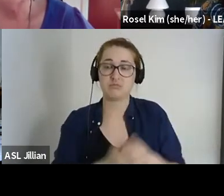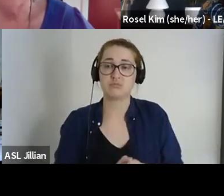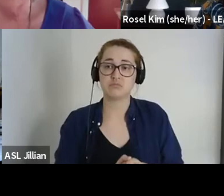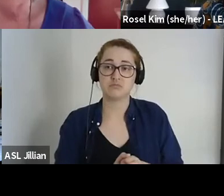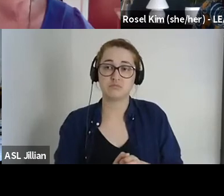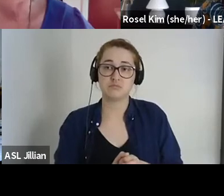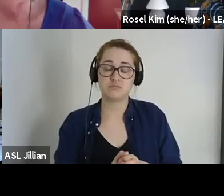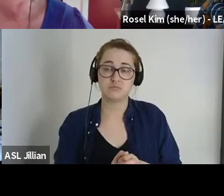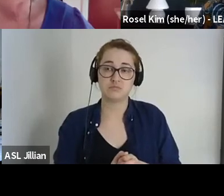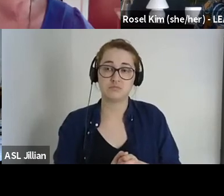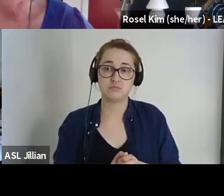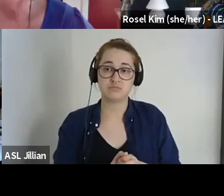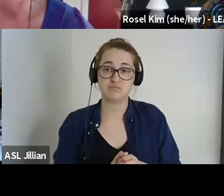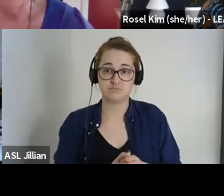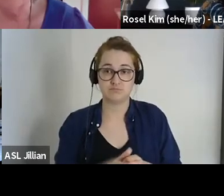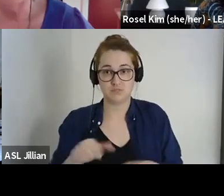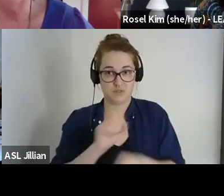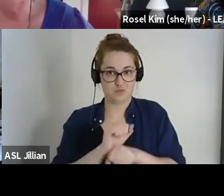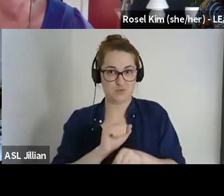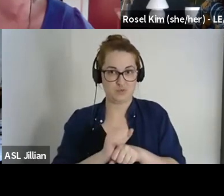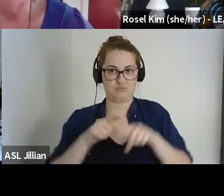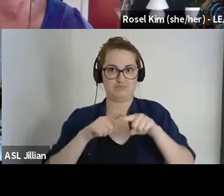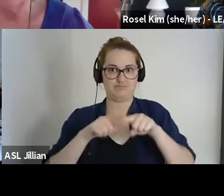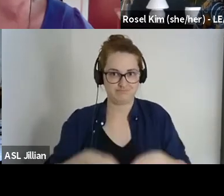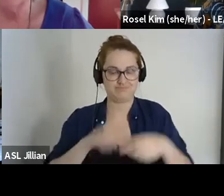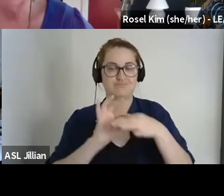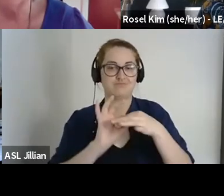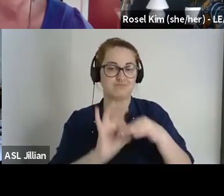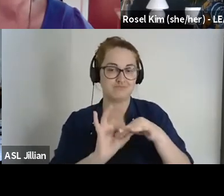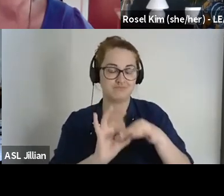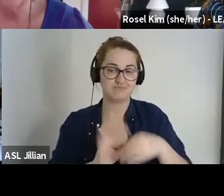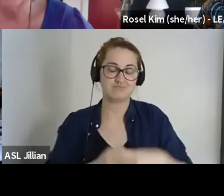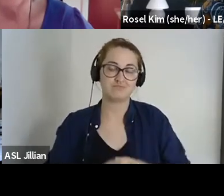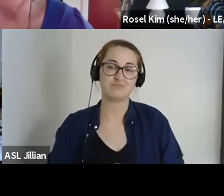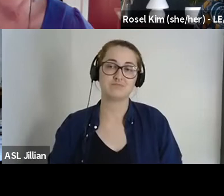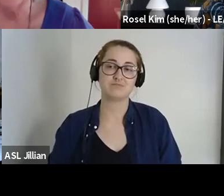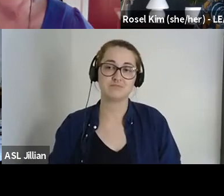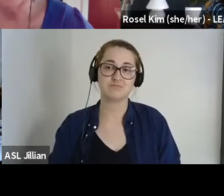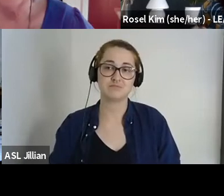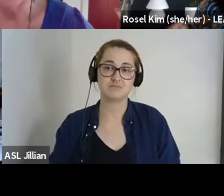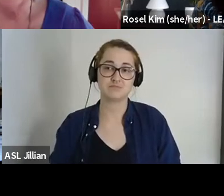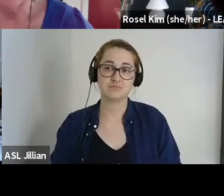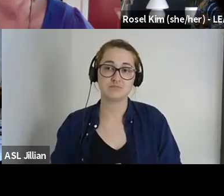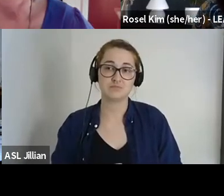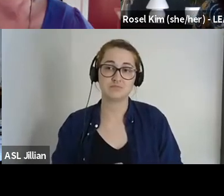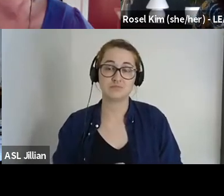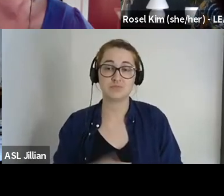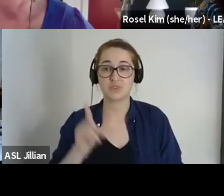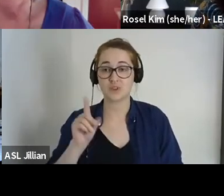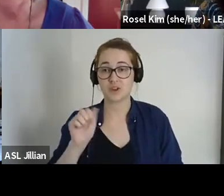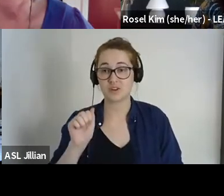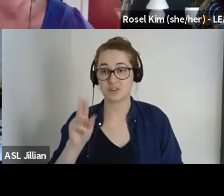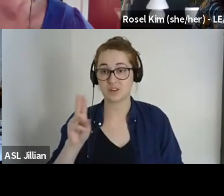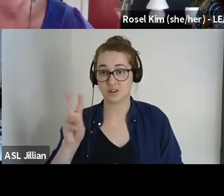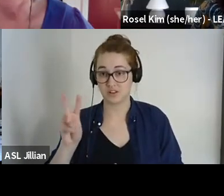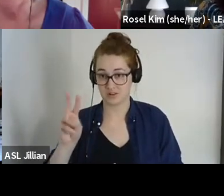to do this work well. And I just want to say that it was through the Dawn